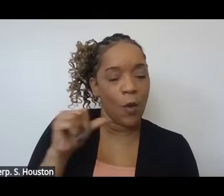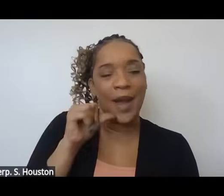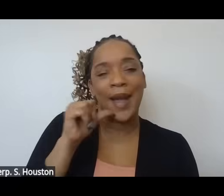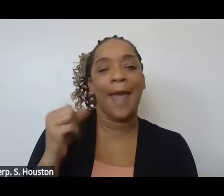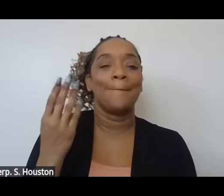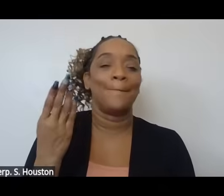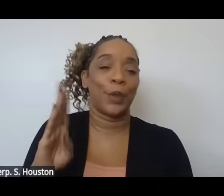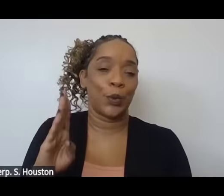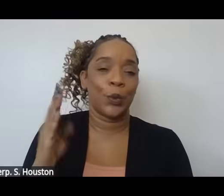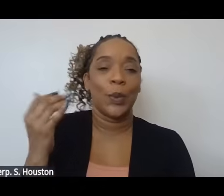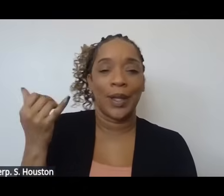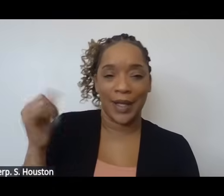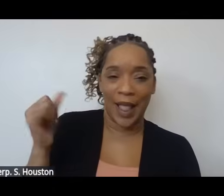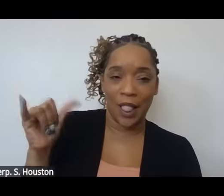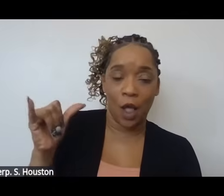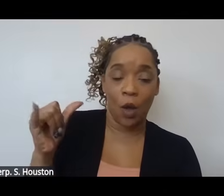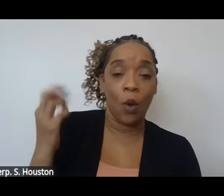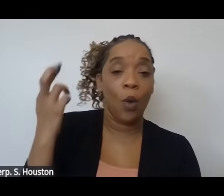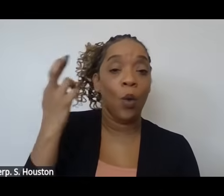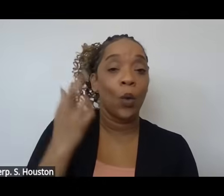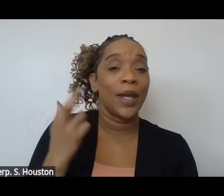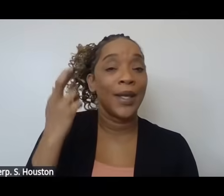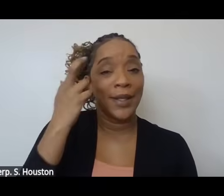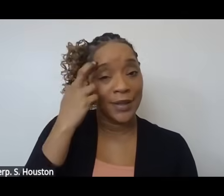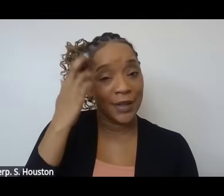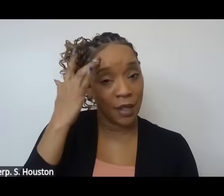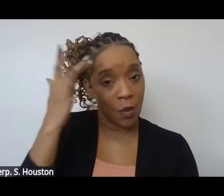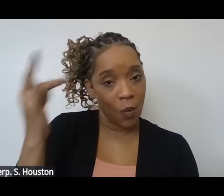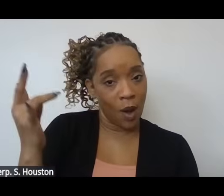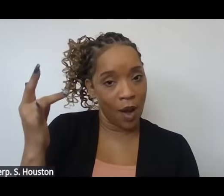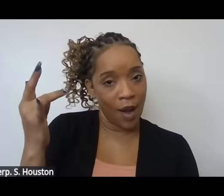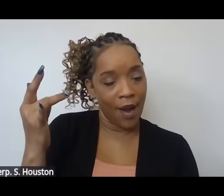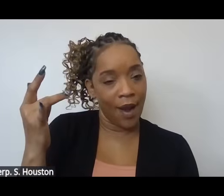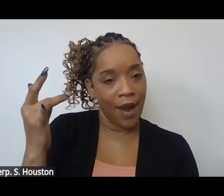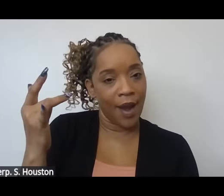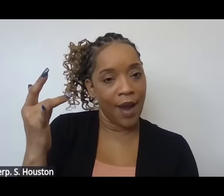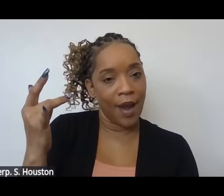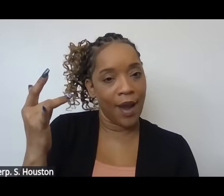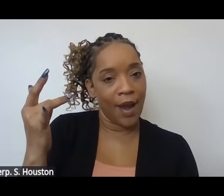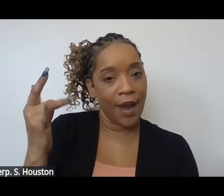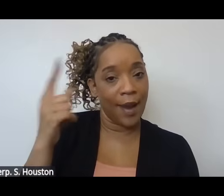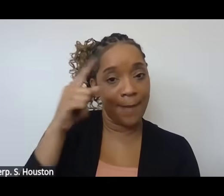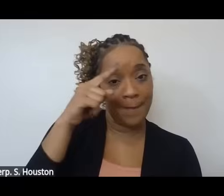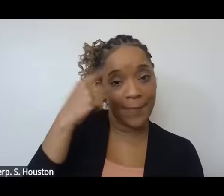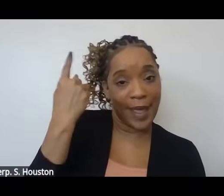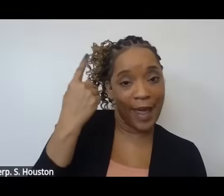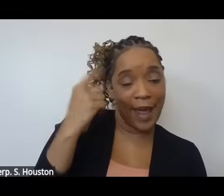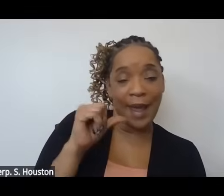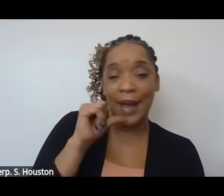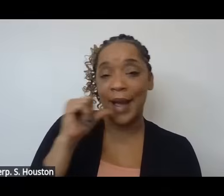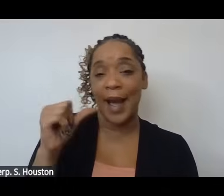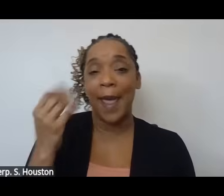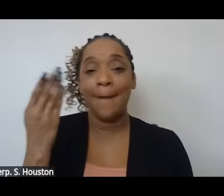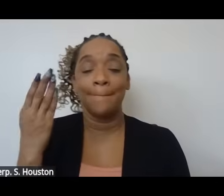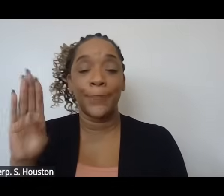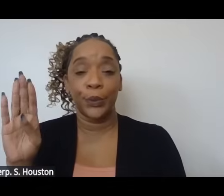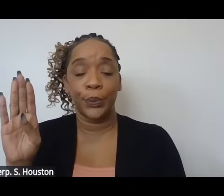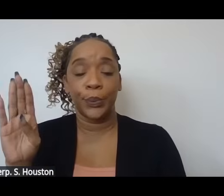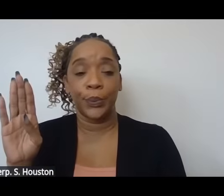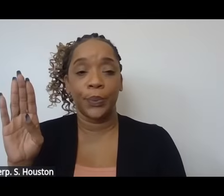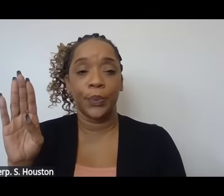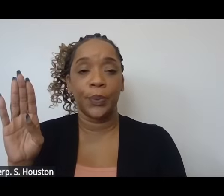and yellow. The reason that we decided to go with black instead of blue in the band